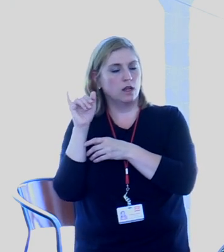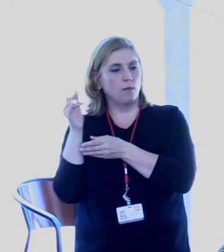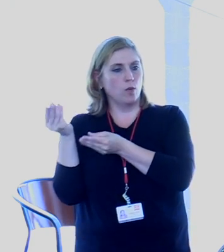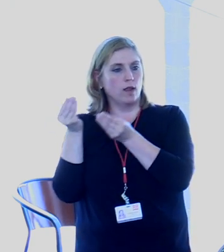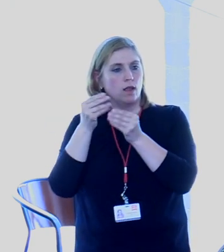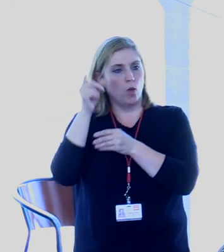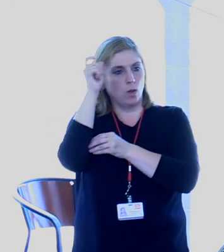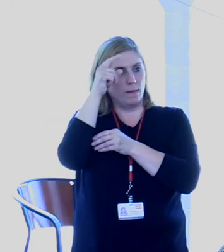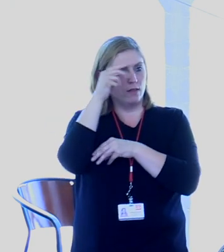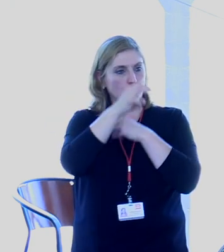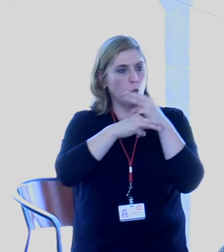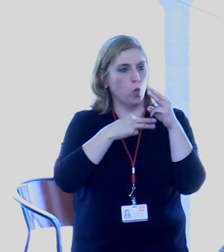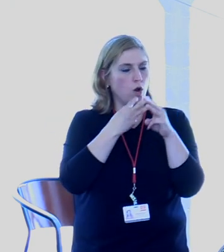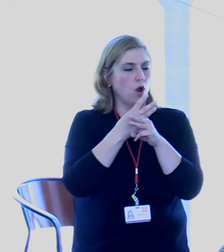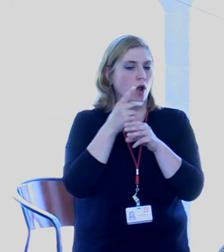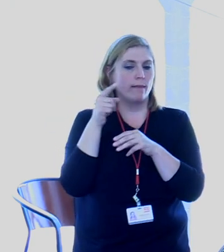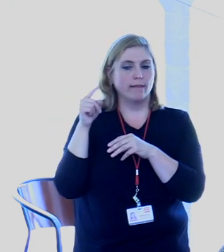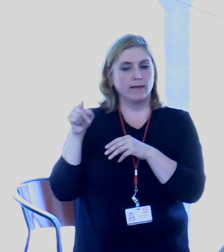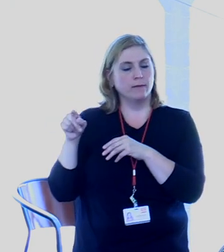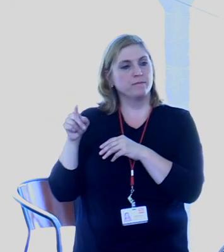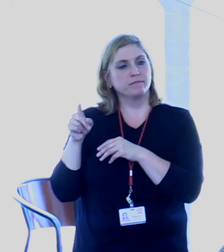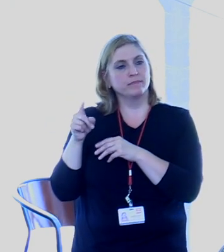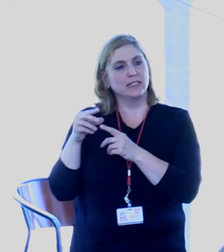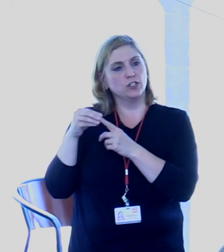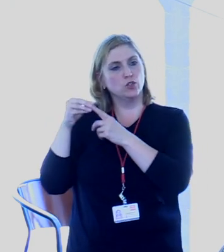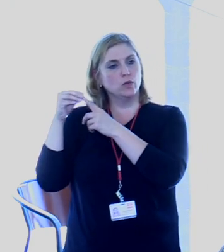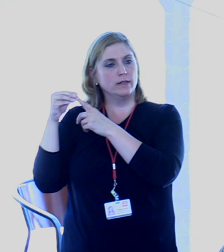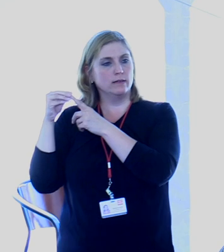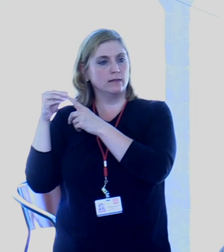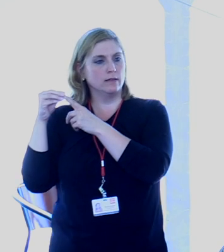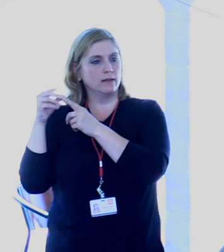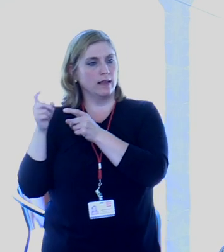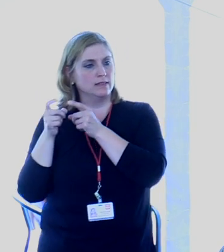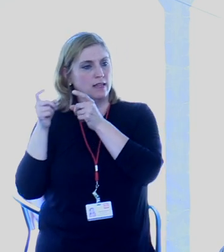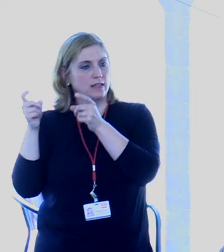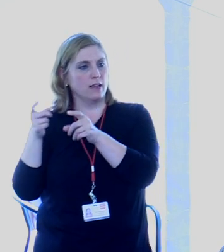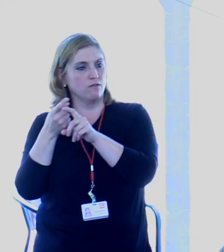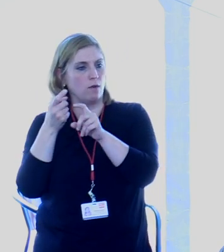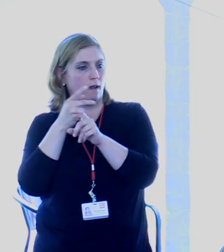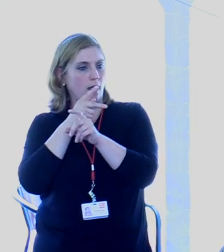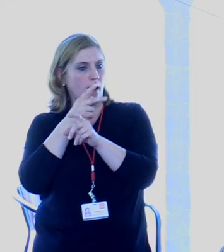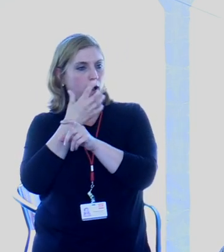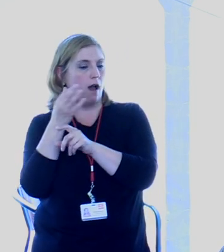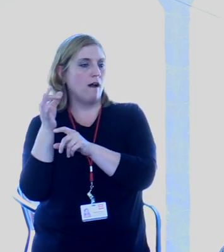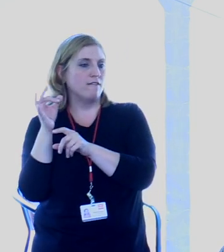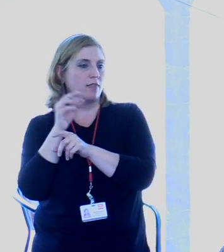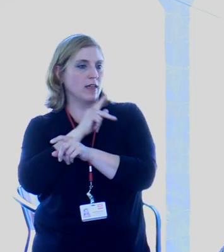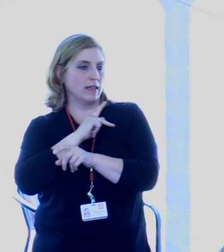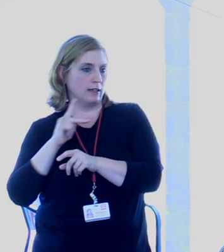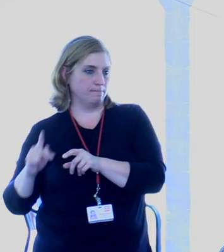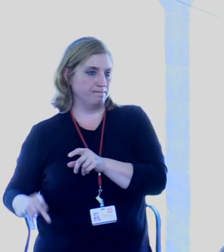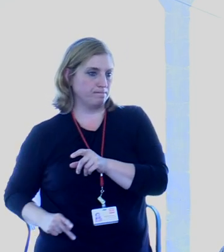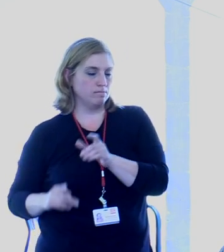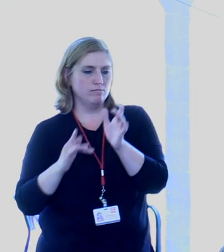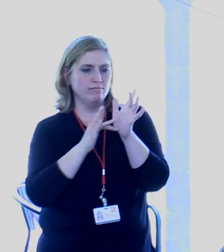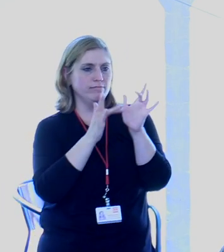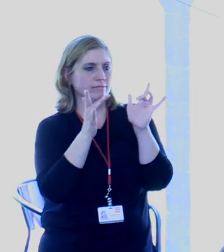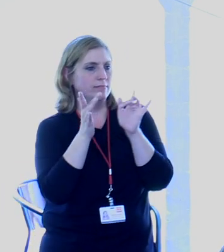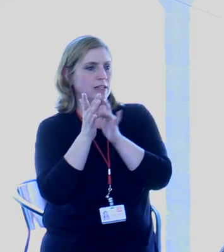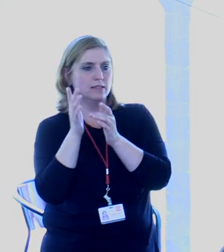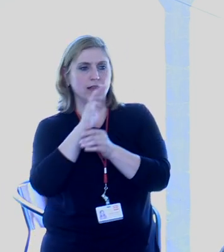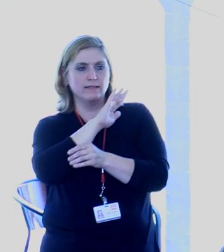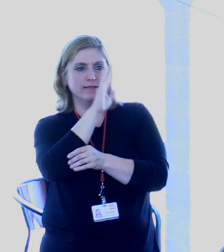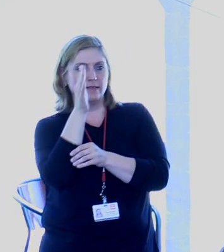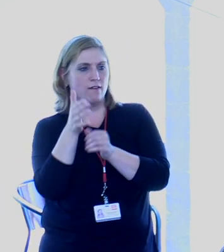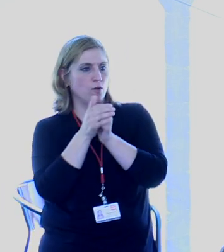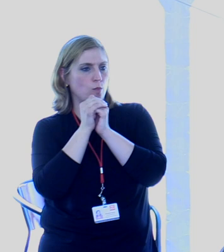world is uniquely the gift of the king. Now, Jesus never prays for